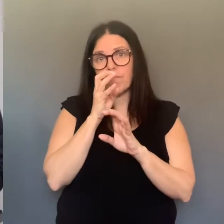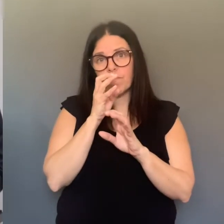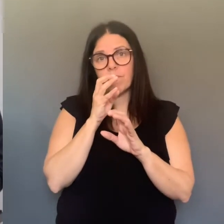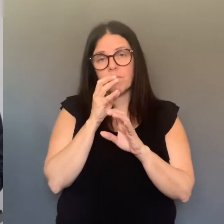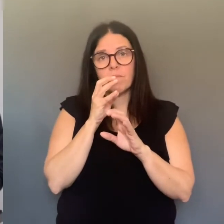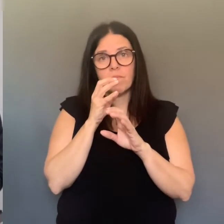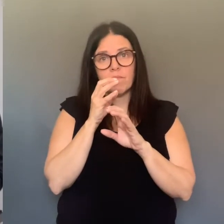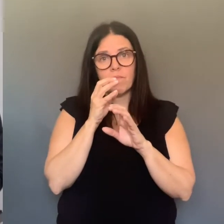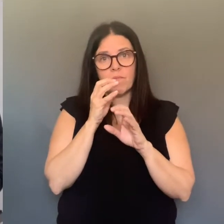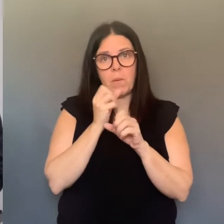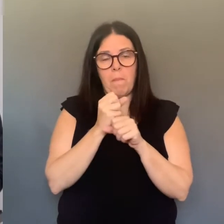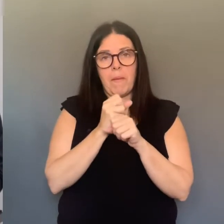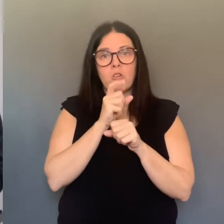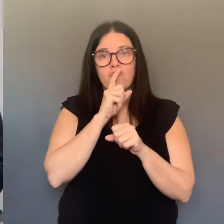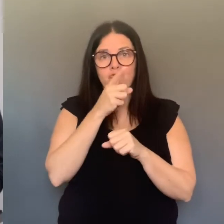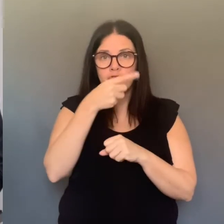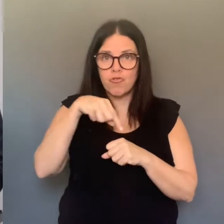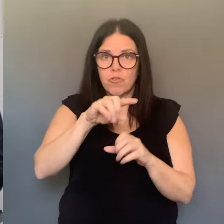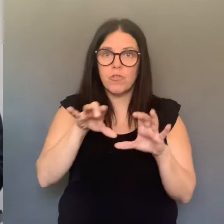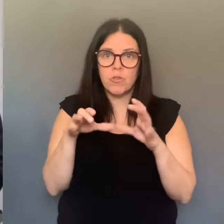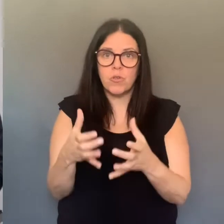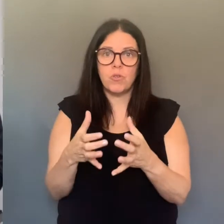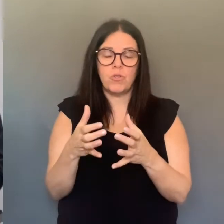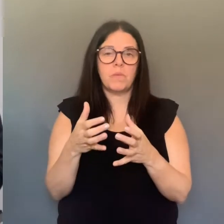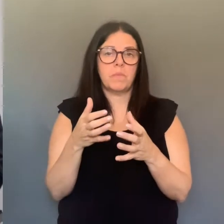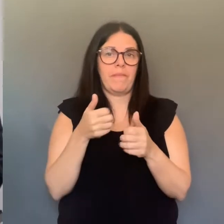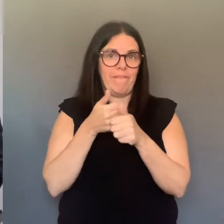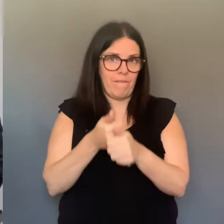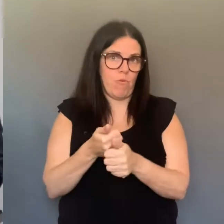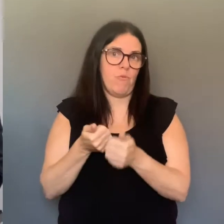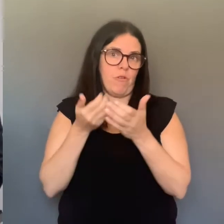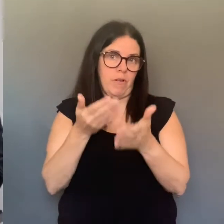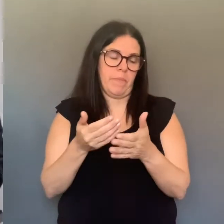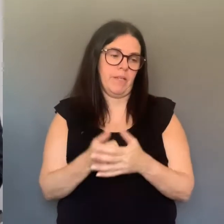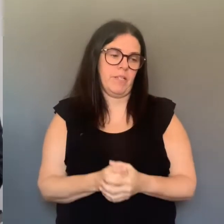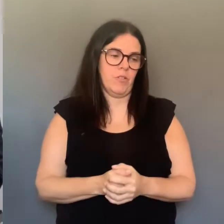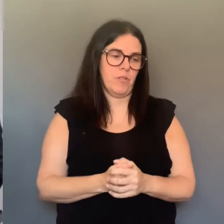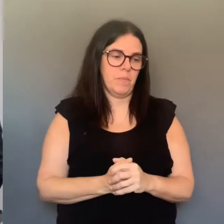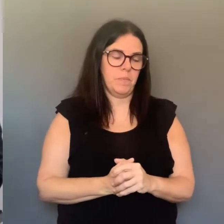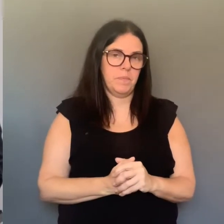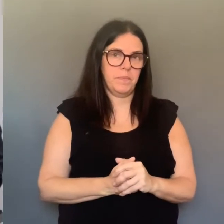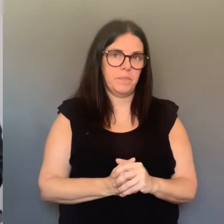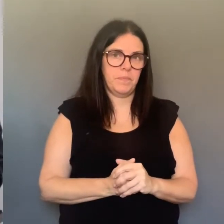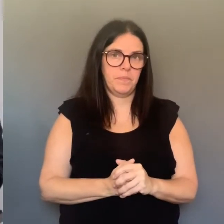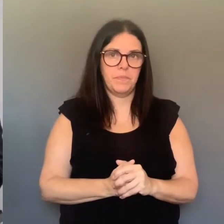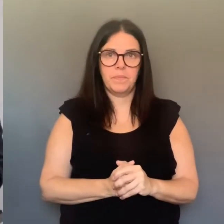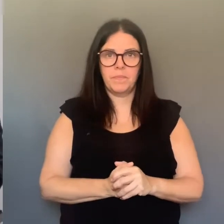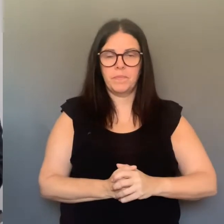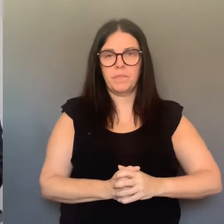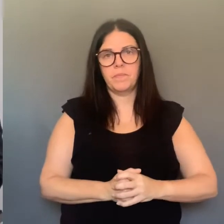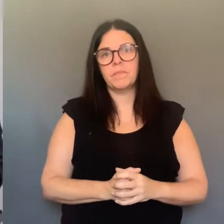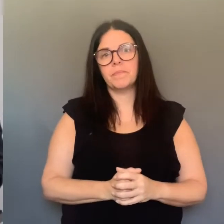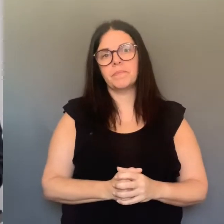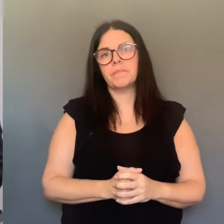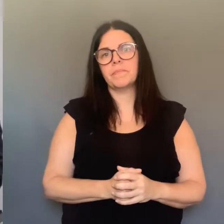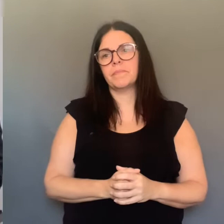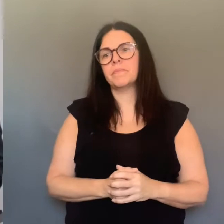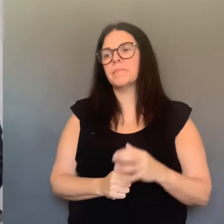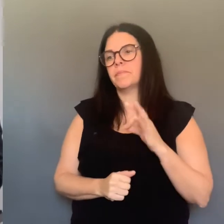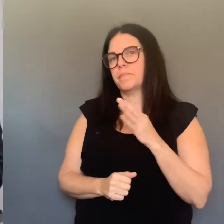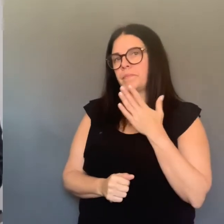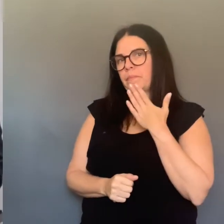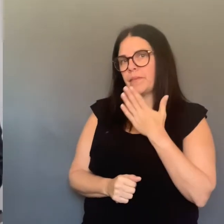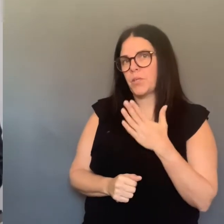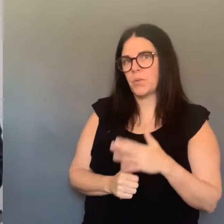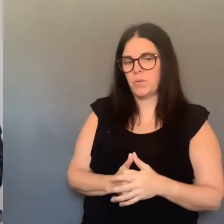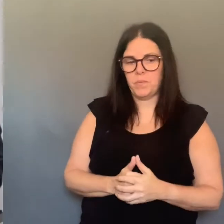individuals, if they are not following some of those recommendations, we will be taking actions, and we will be putting strong measures in place to make sure